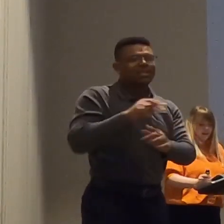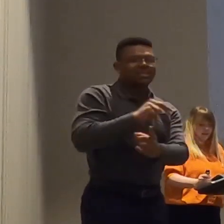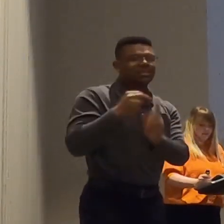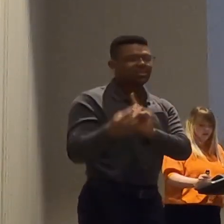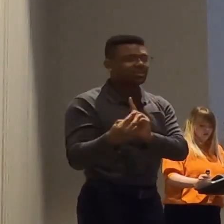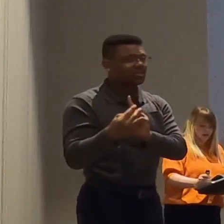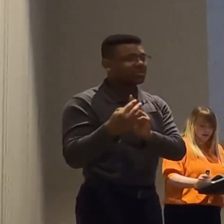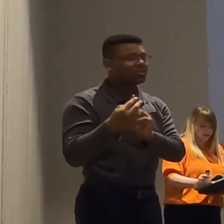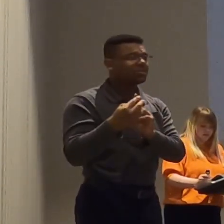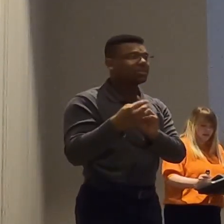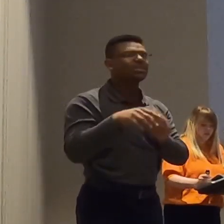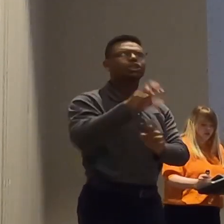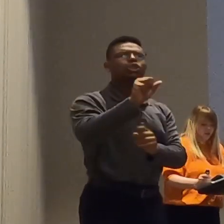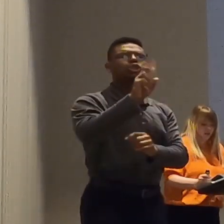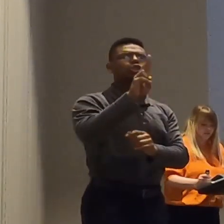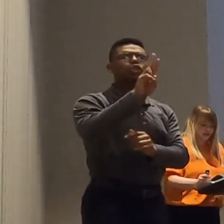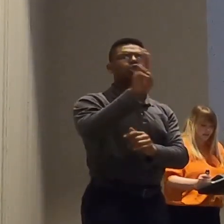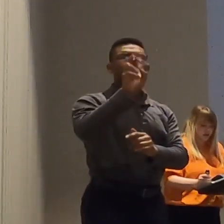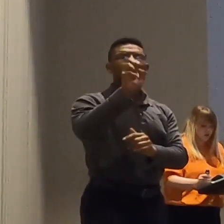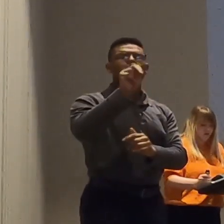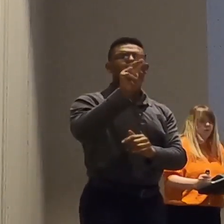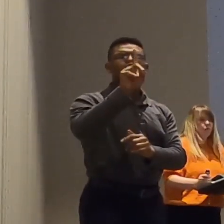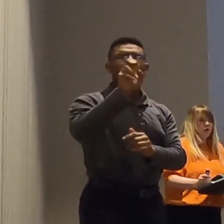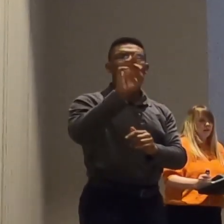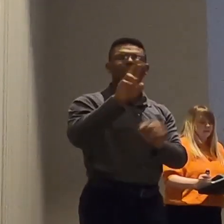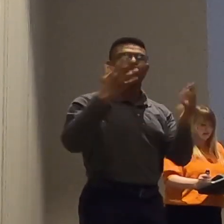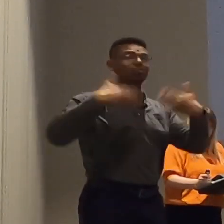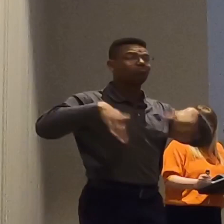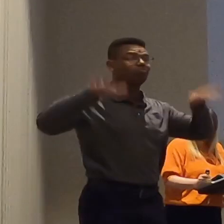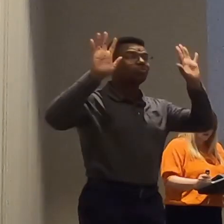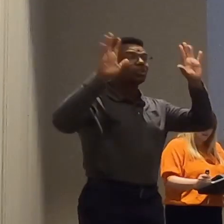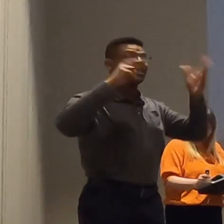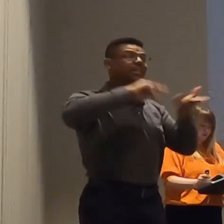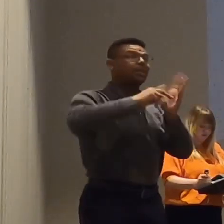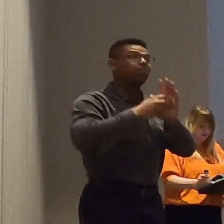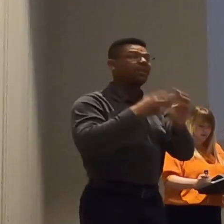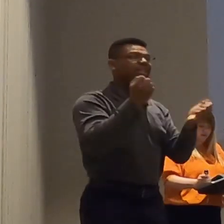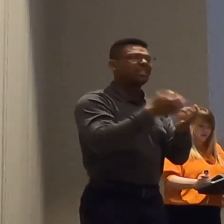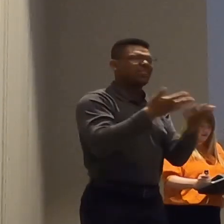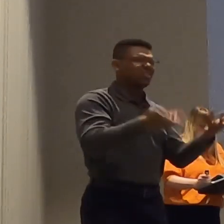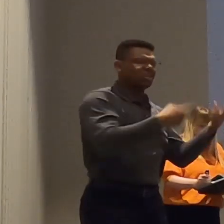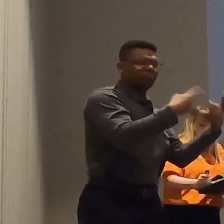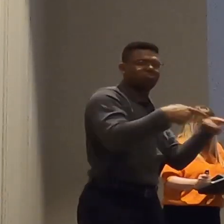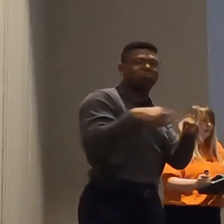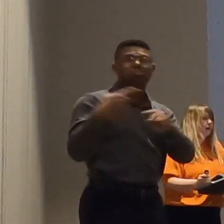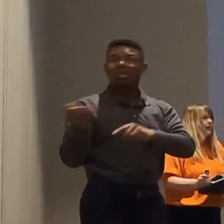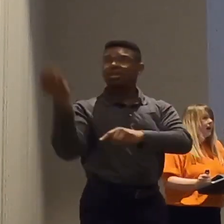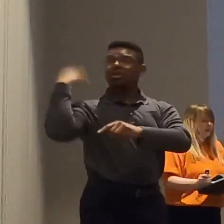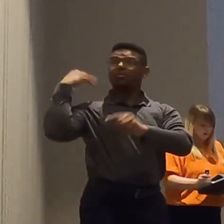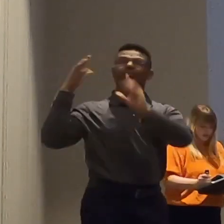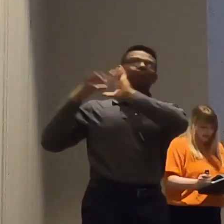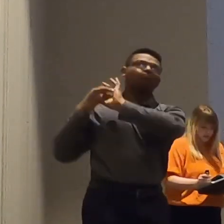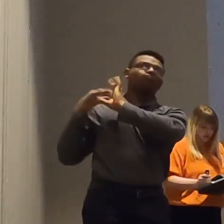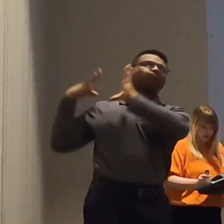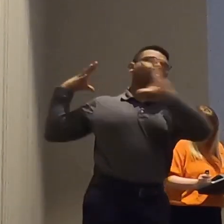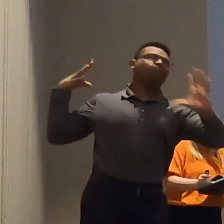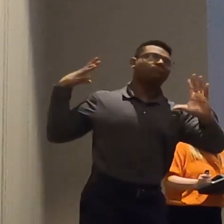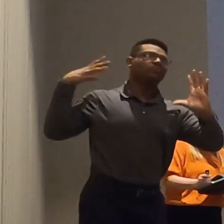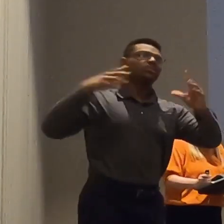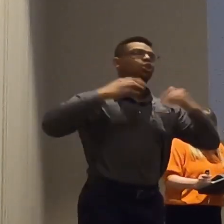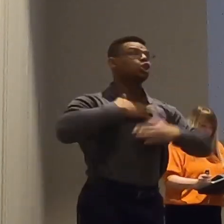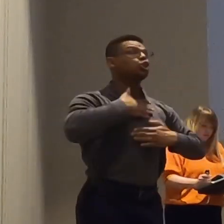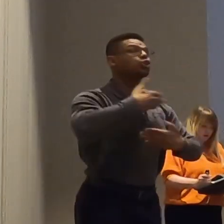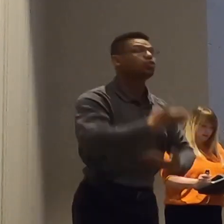Watkins, the idea of surrender is a journey of letting go of what was, surrendering to the Holy Spirit, and committing to